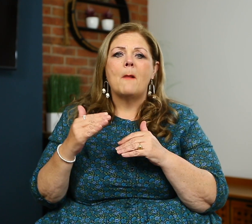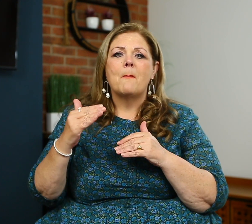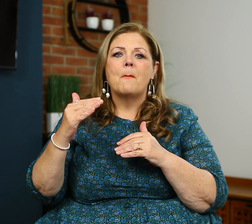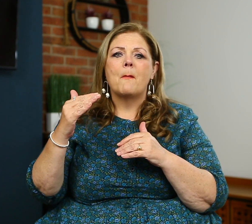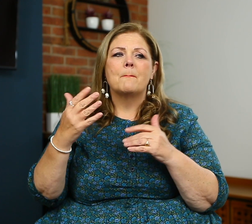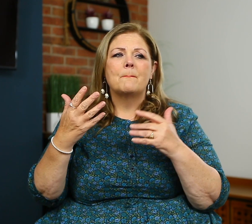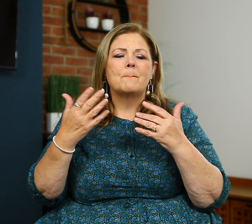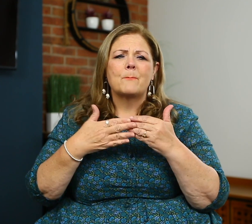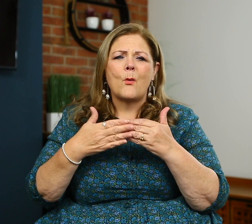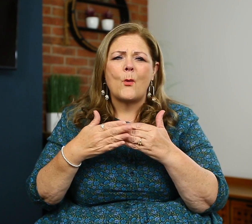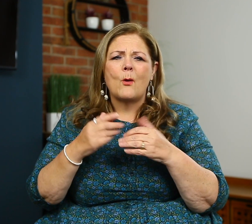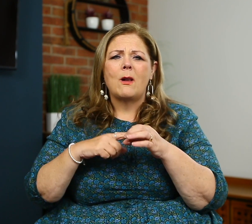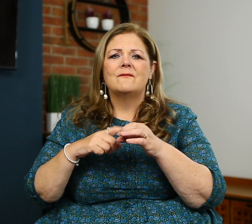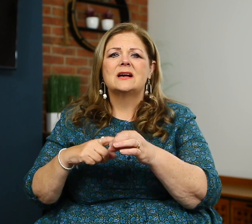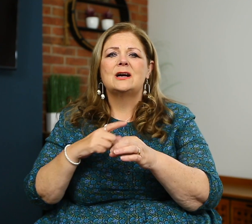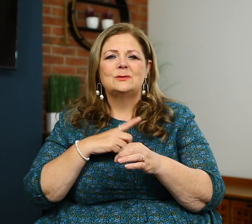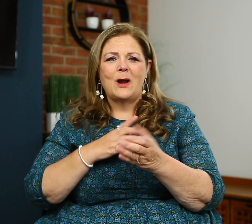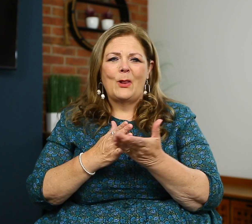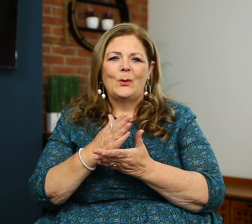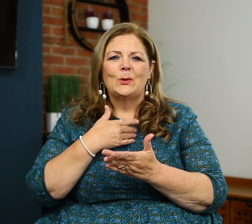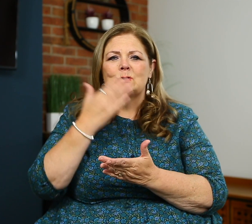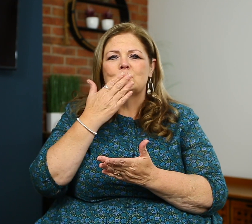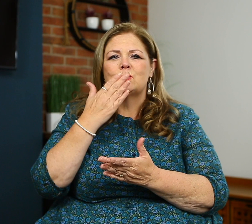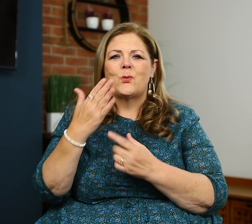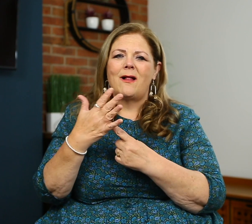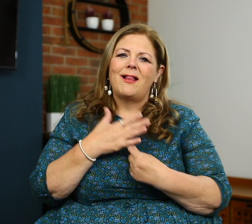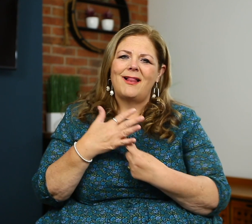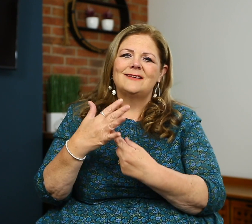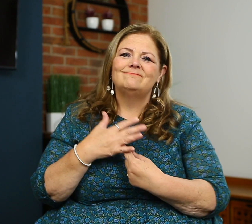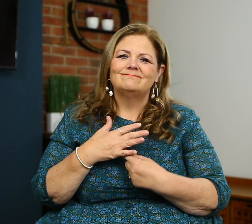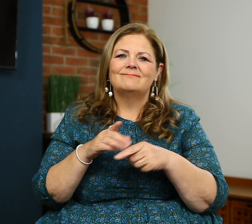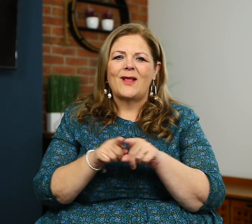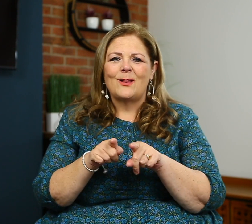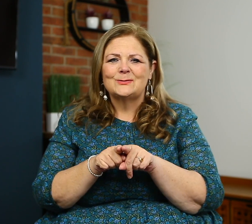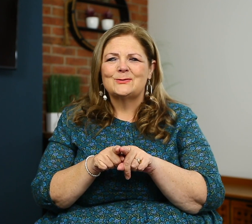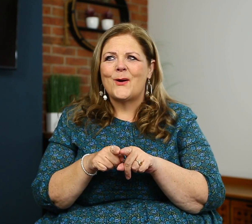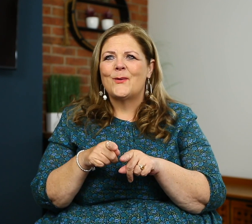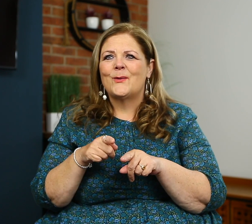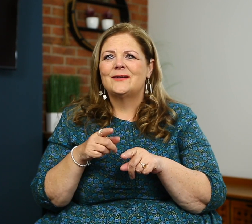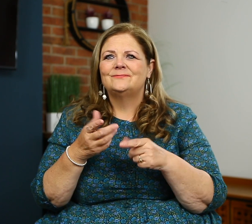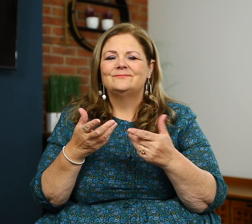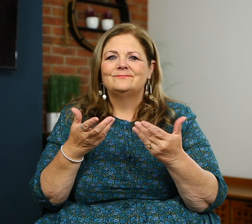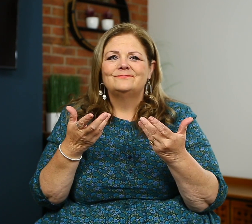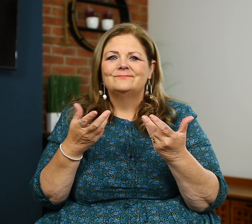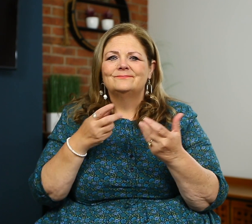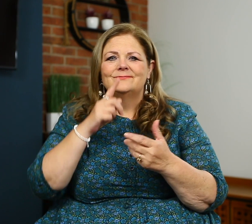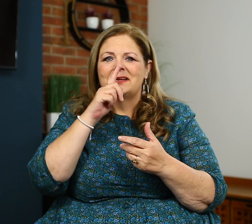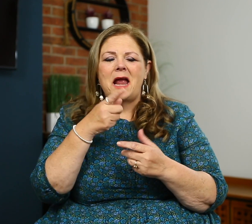and wanted to learn more and gain more qualifications, progress further, and I think that stems from being discriminated against in